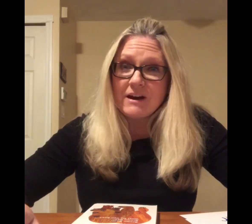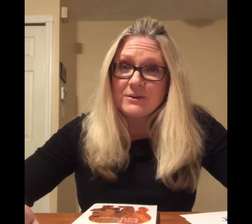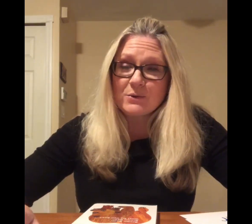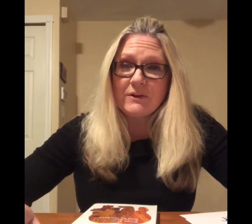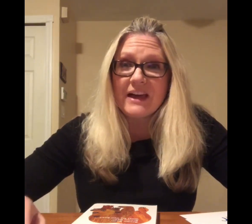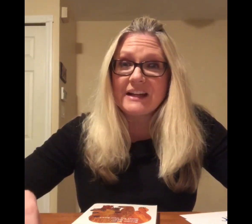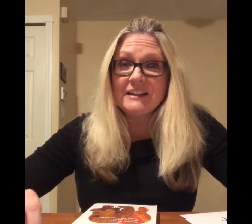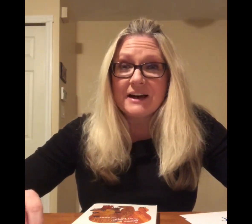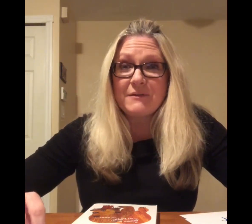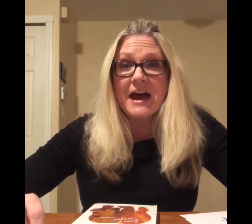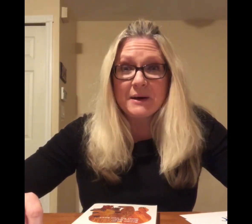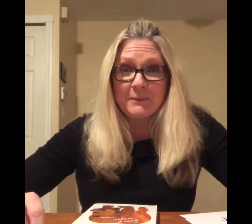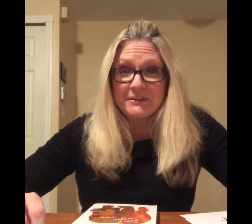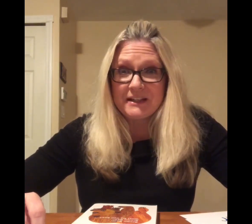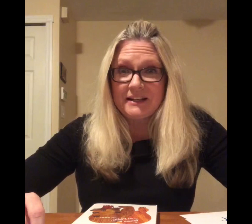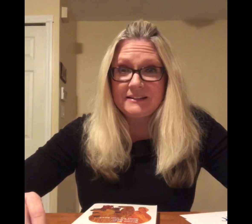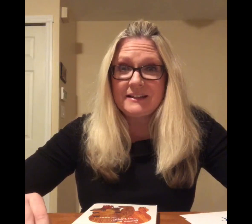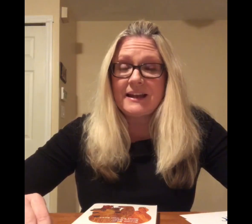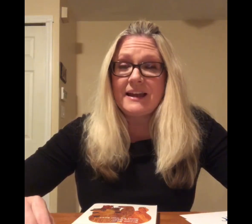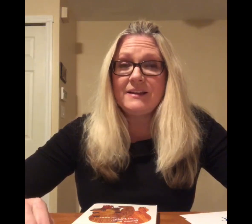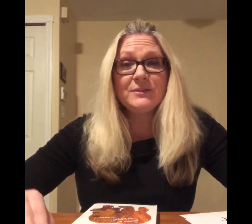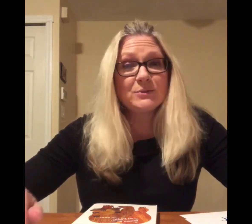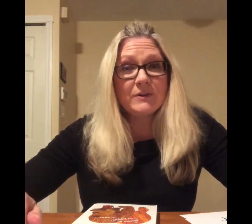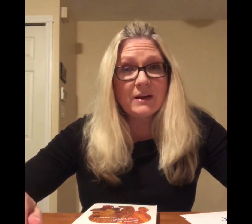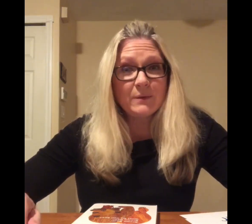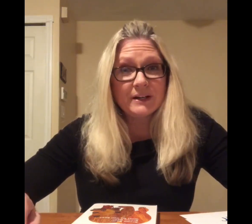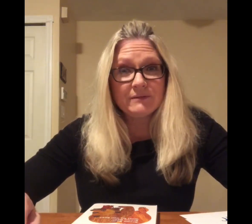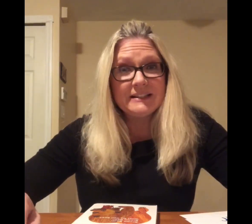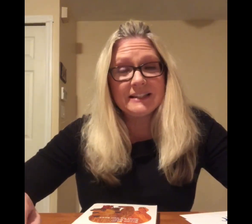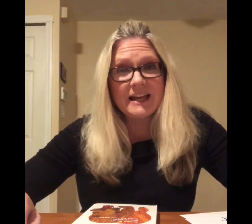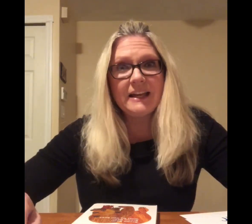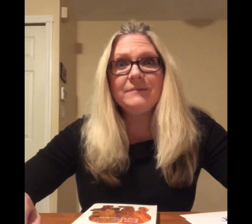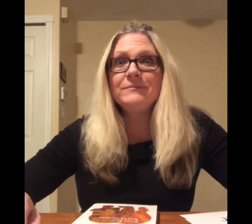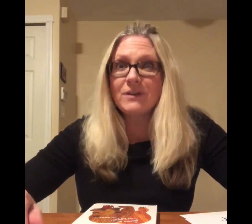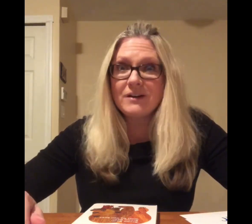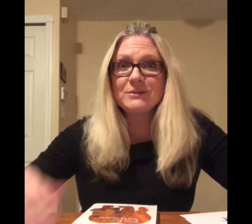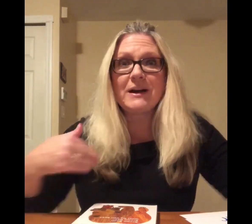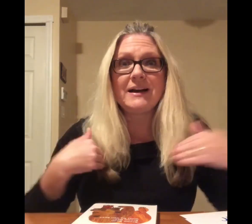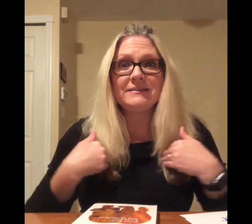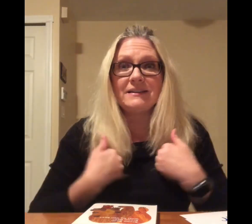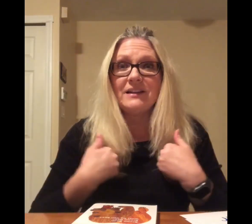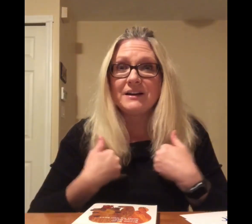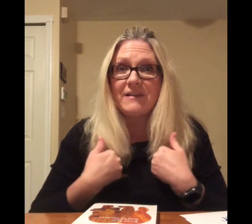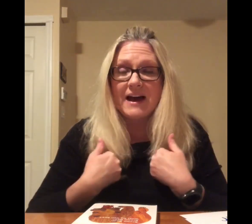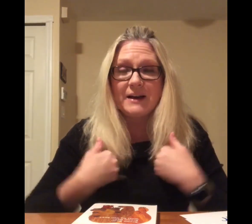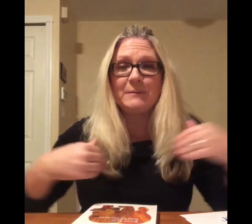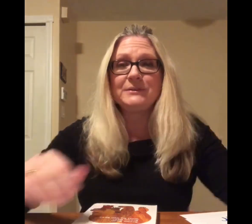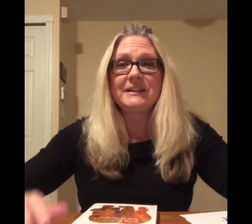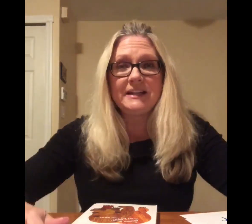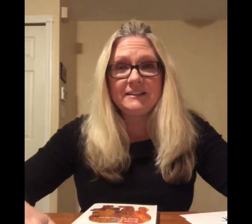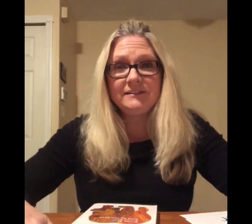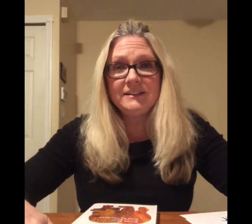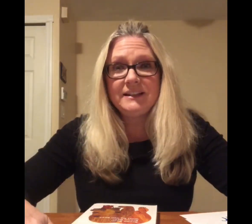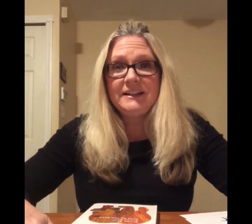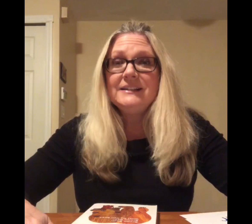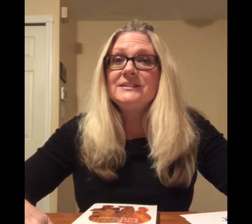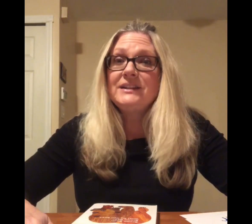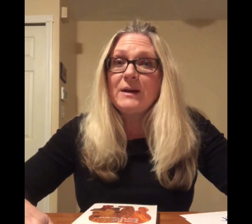story that had a lot of animals in it, and the story that we're going to read today also has a lot of animals in it. Today we're going